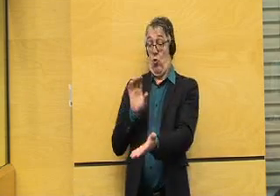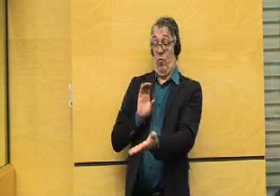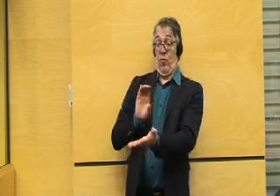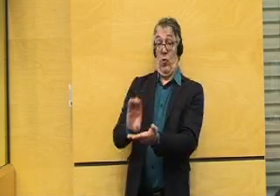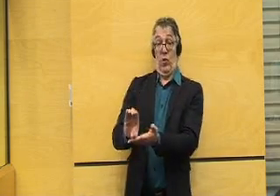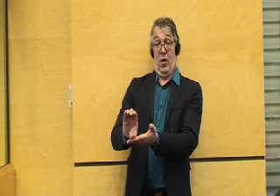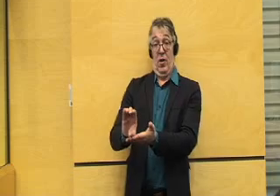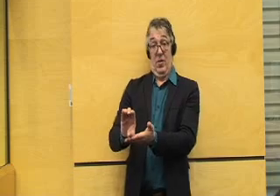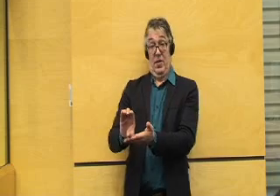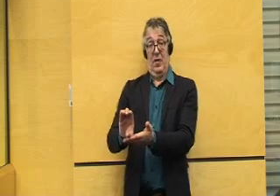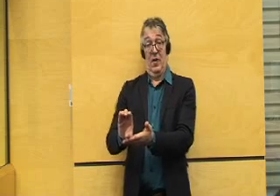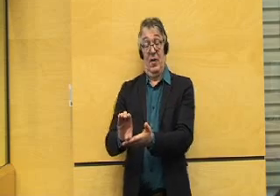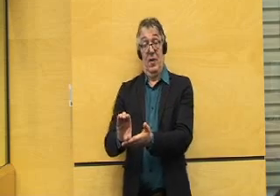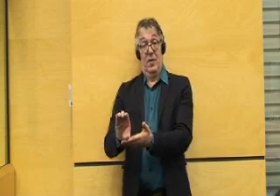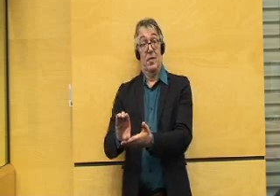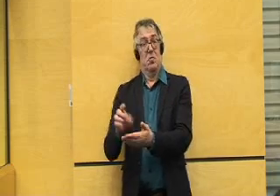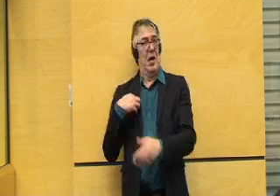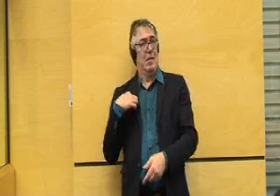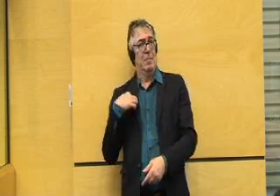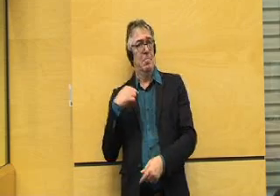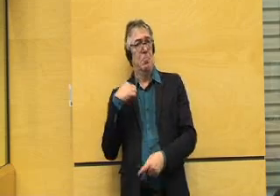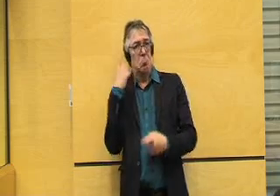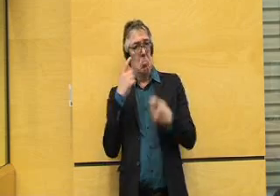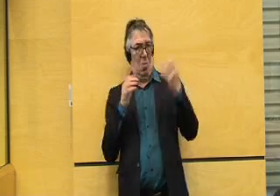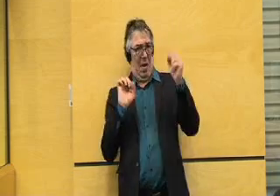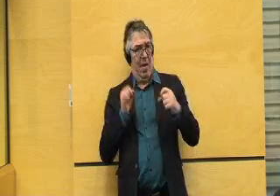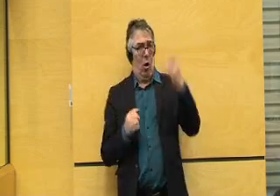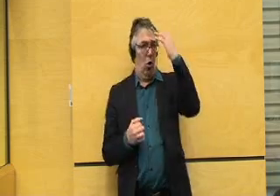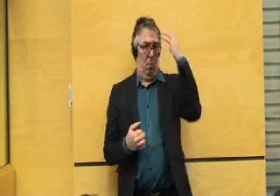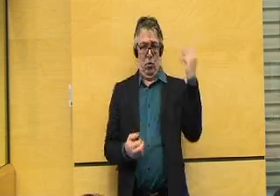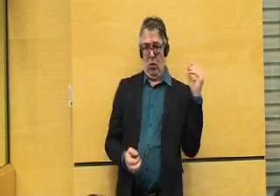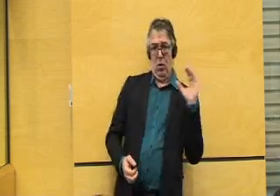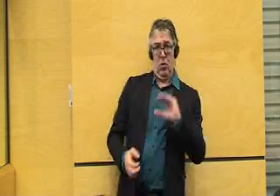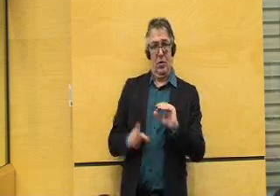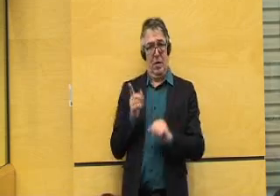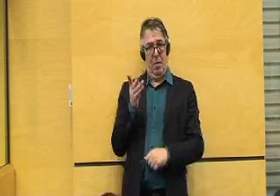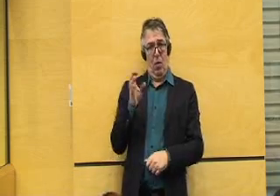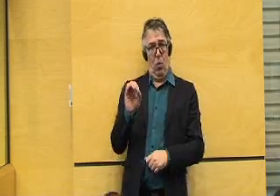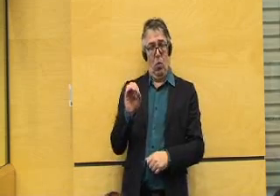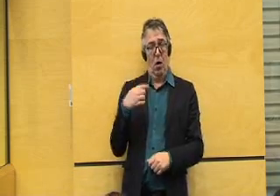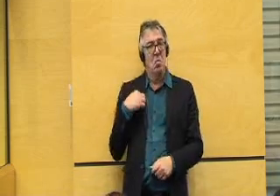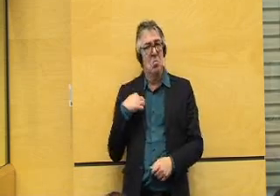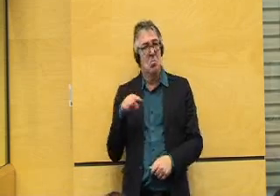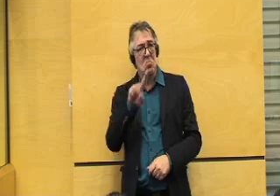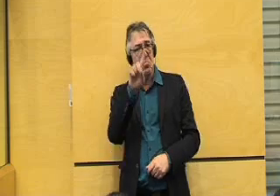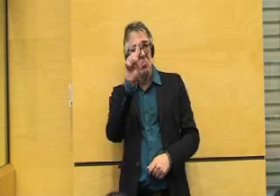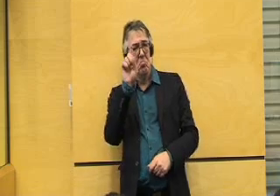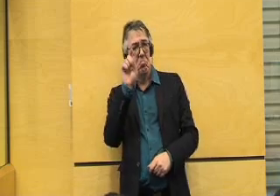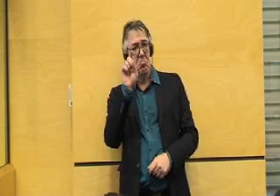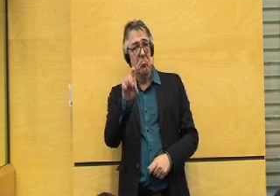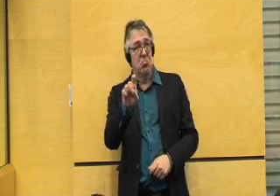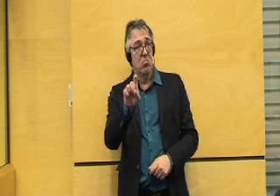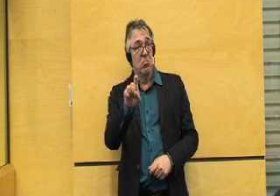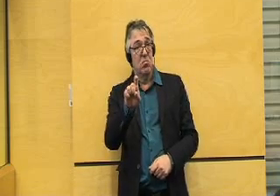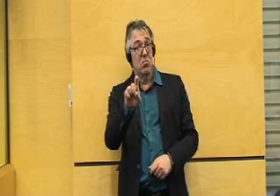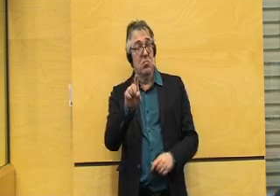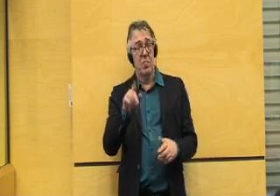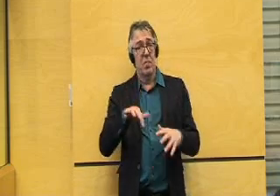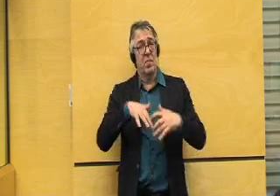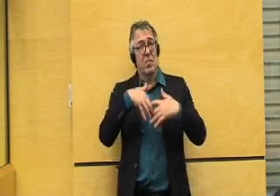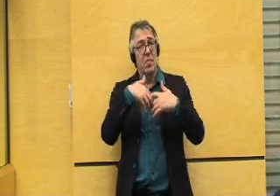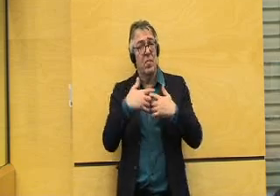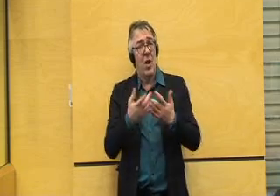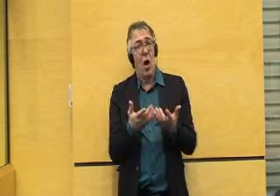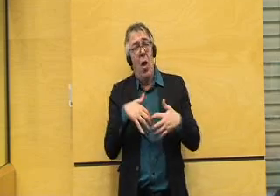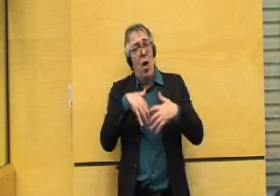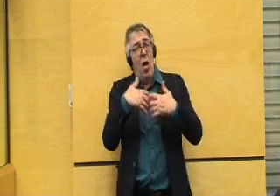budget in the State Party, I'm wondering what the principles and priorities, equality and proportionality